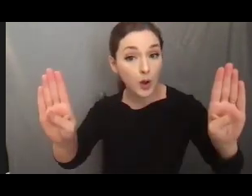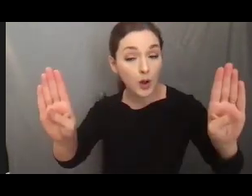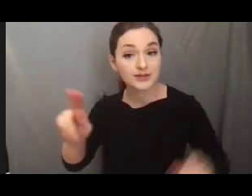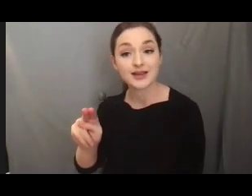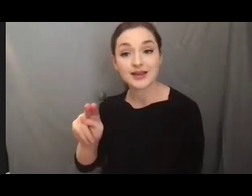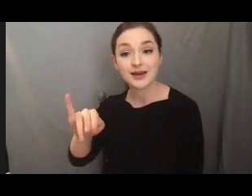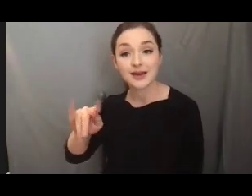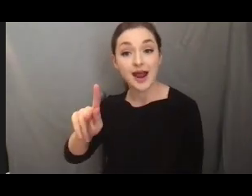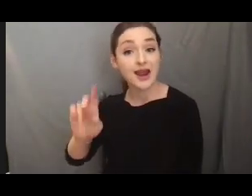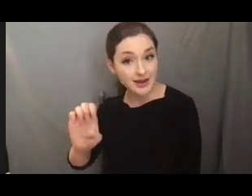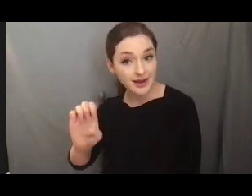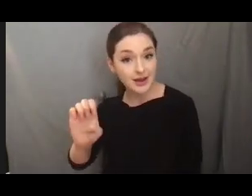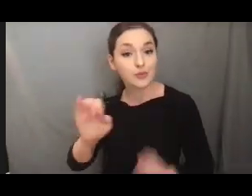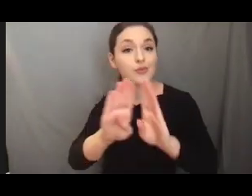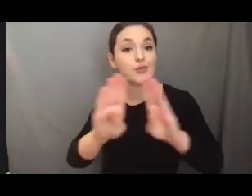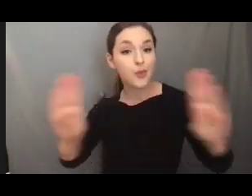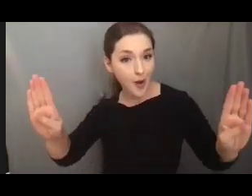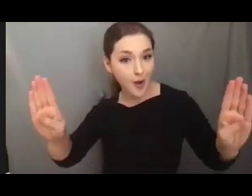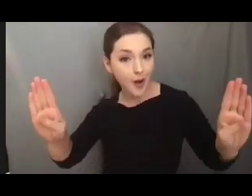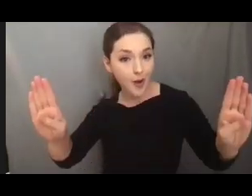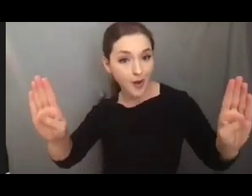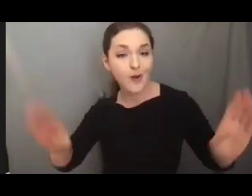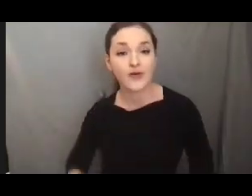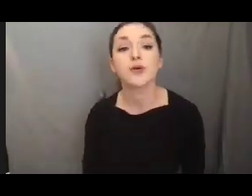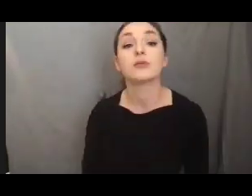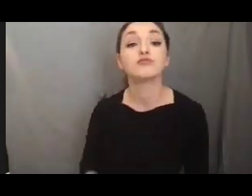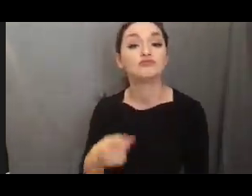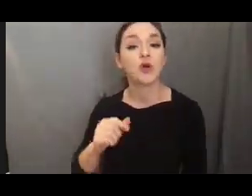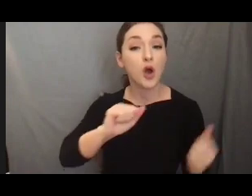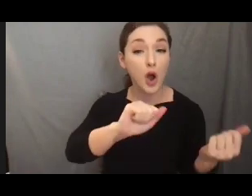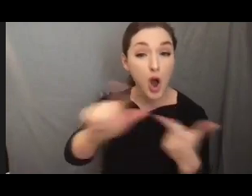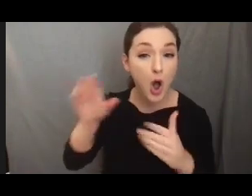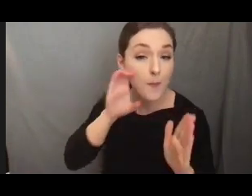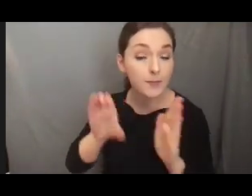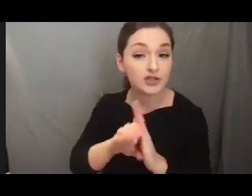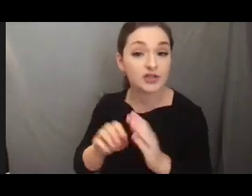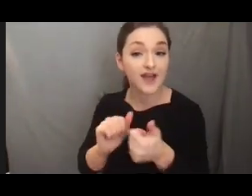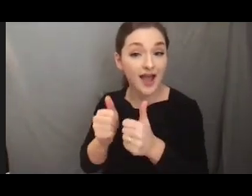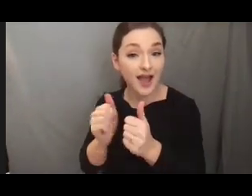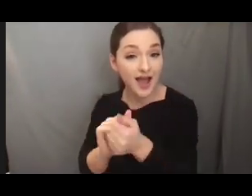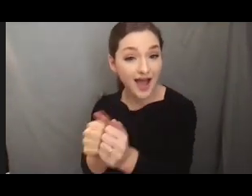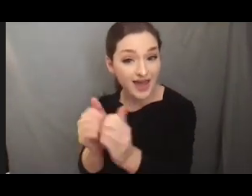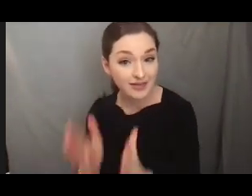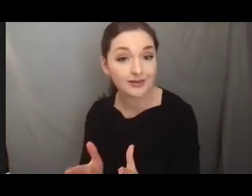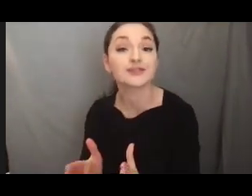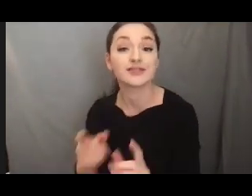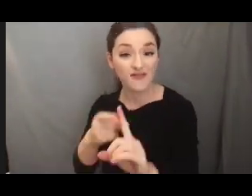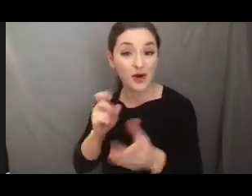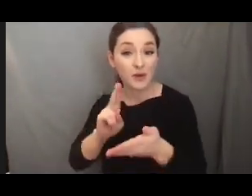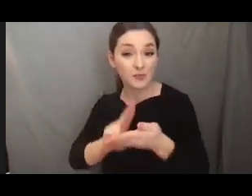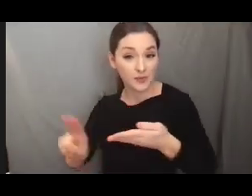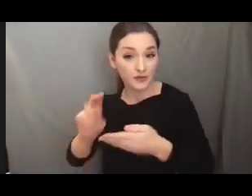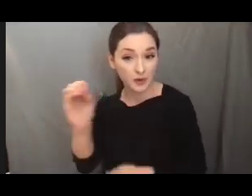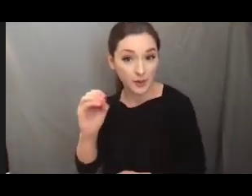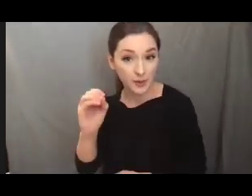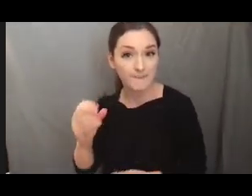slogan. These are all former athletes from Oregon. I know that you kids are young, so you're not going to know a lot of these people up here,